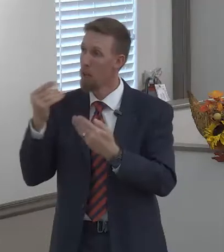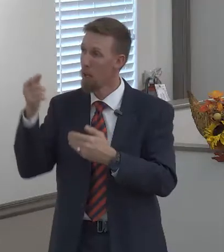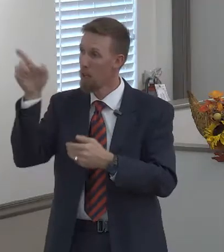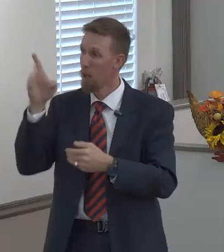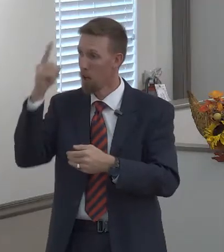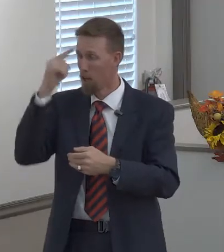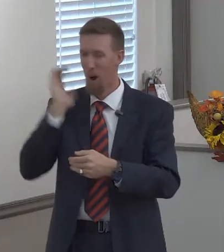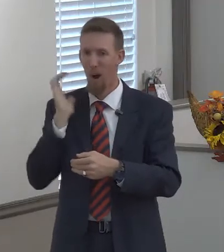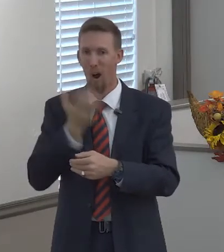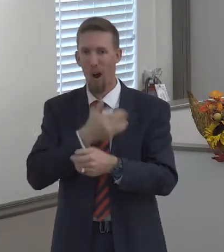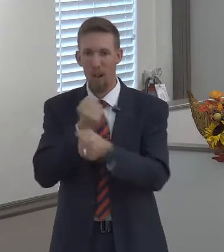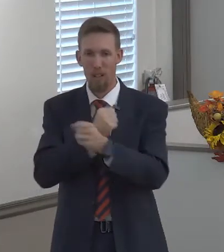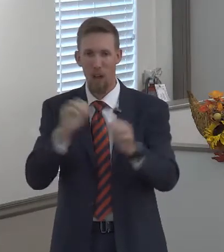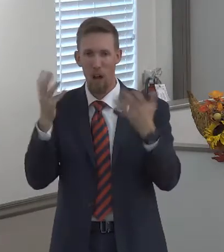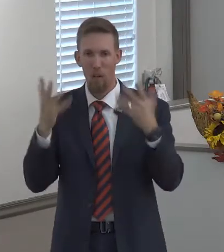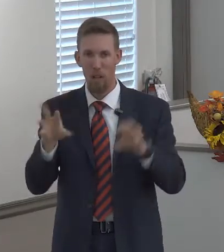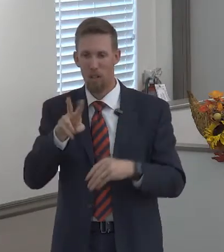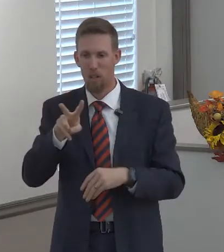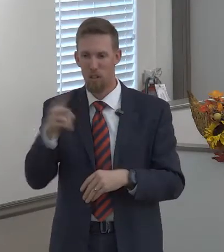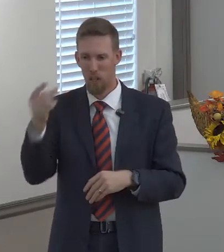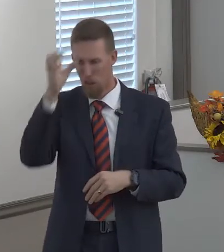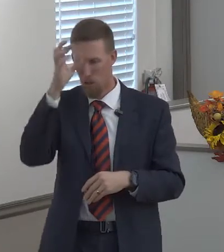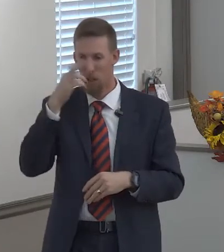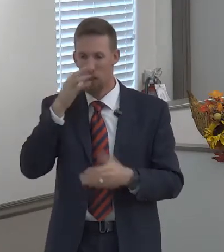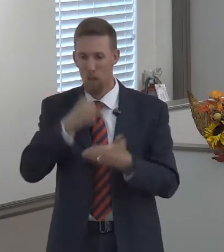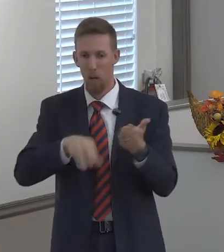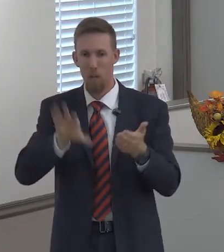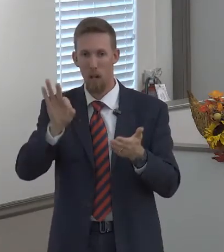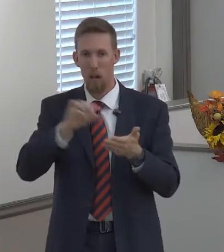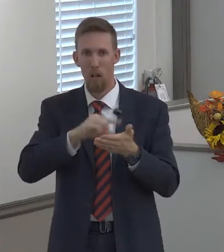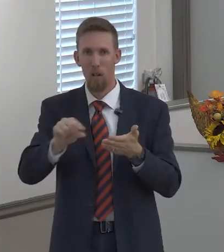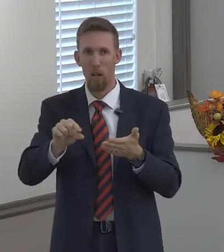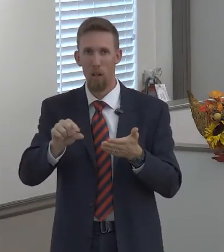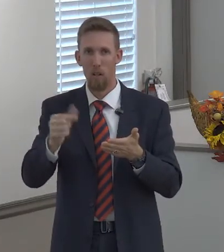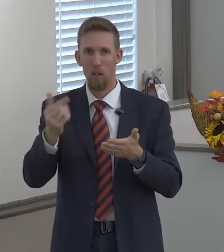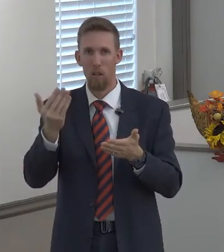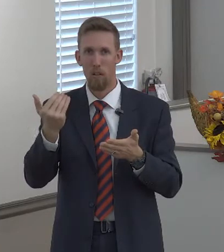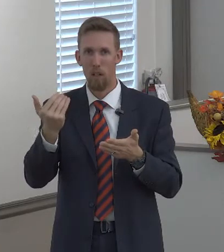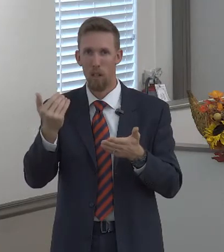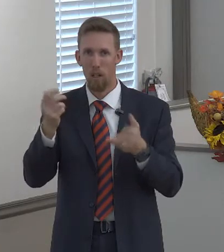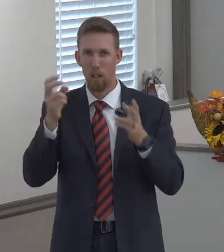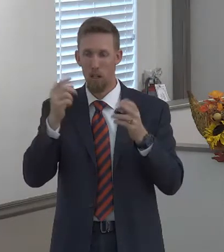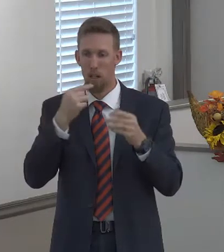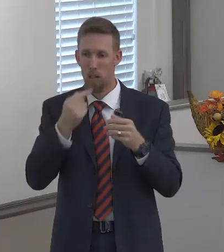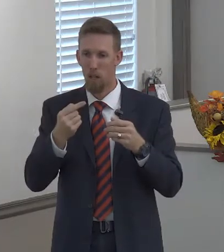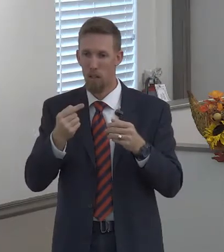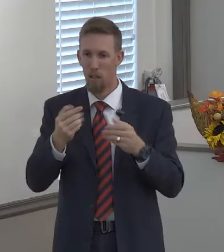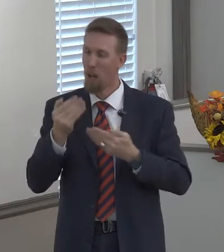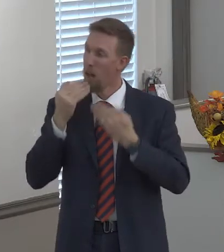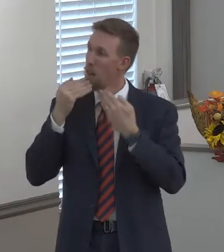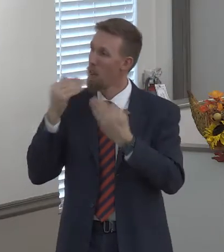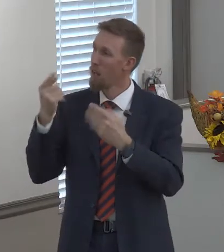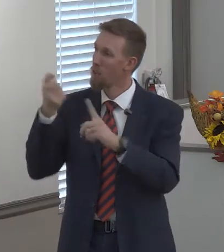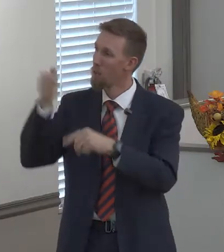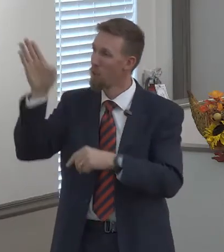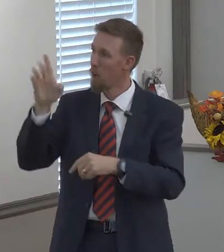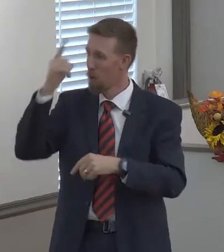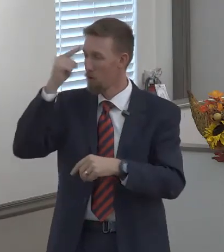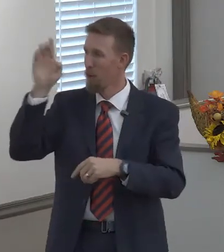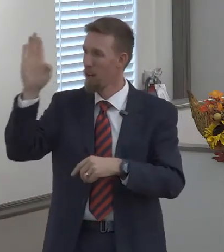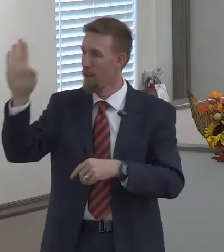for, I might as well go out and do it. No. Paul said, God forbid. God forbid that just because